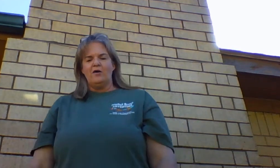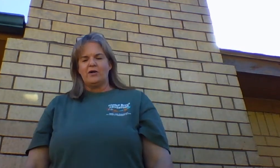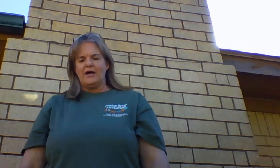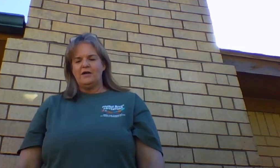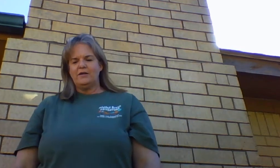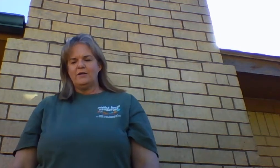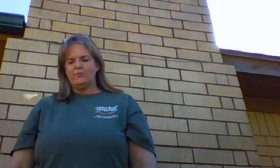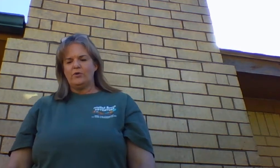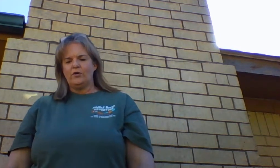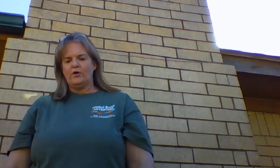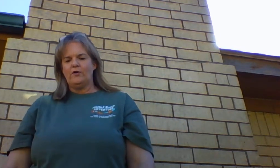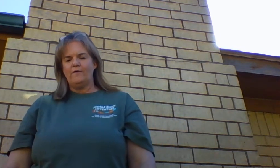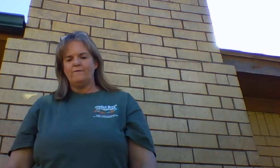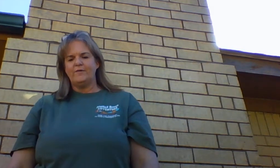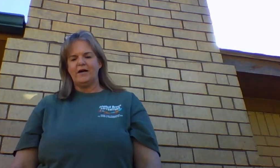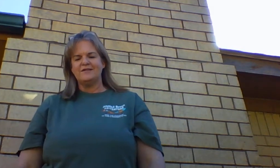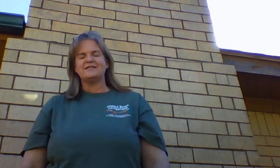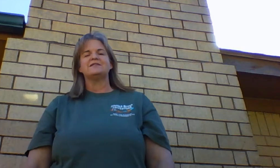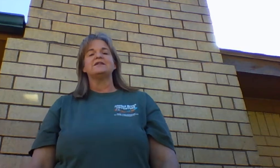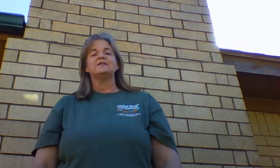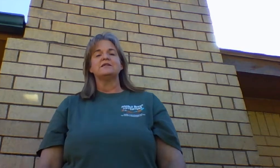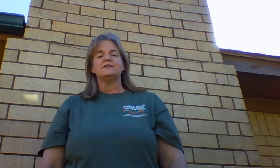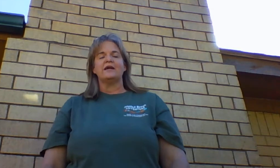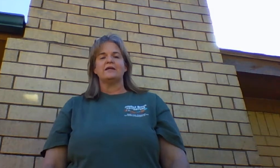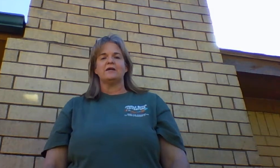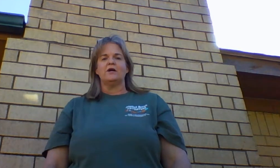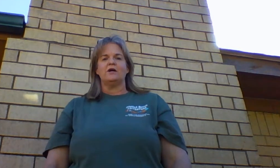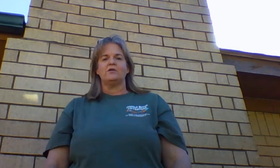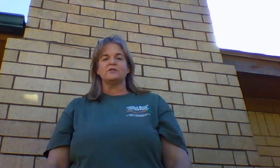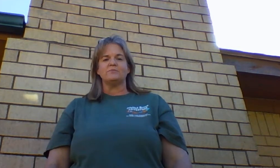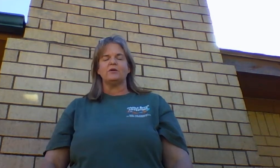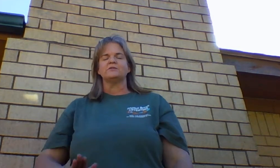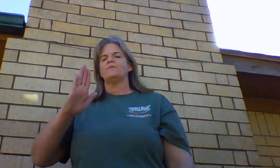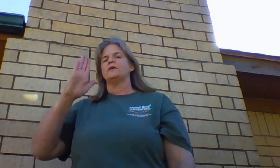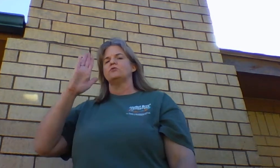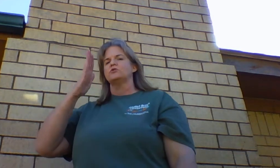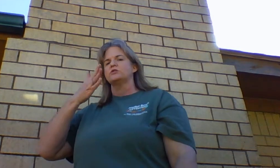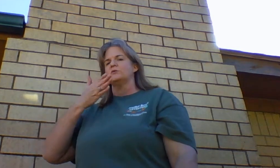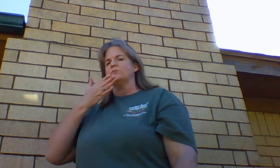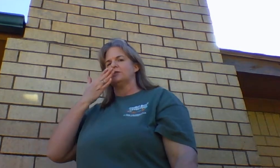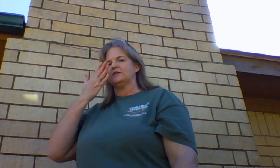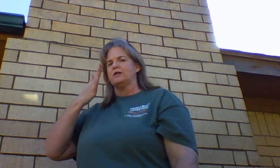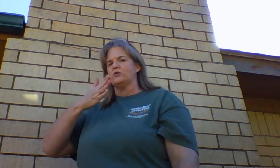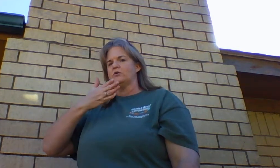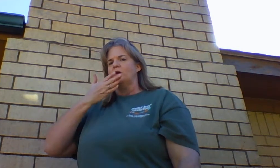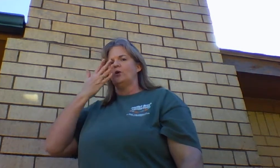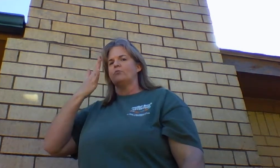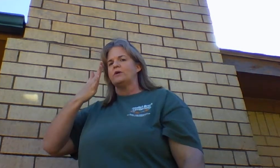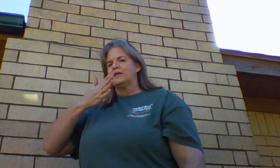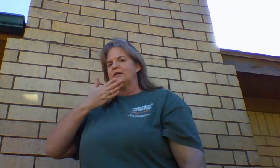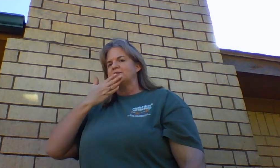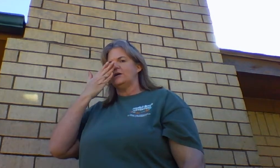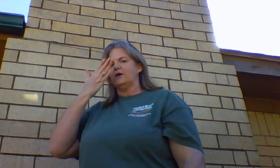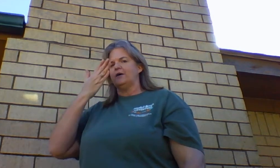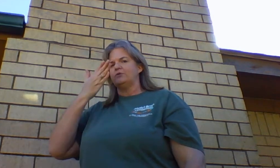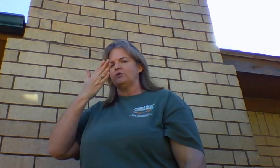Okay, number 5 is scent, like you smell something, and you're just going to pretend like you're bringing that smell up to your